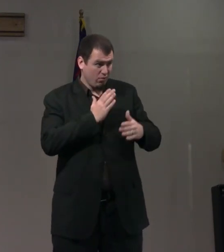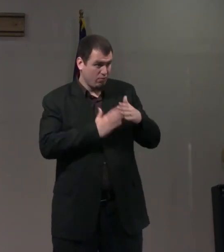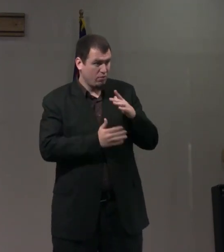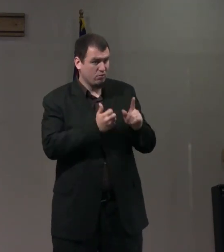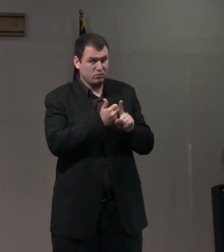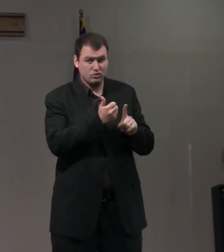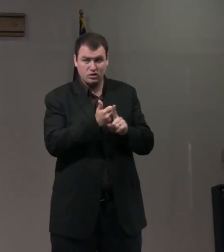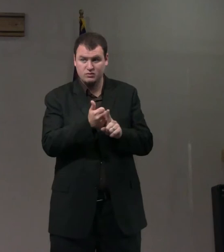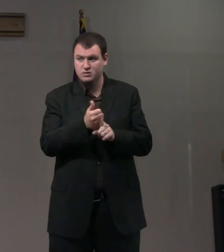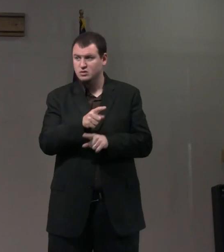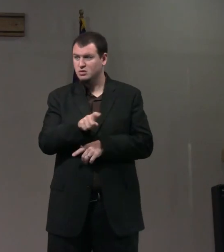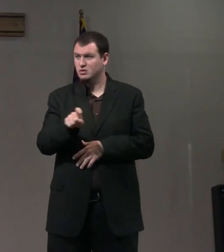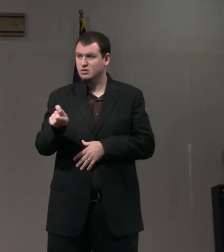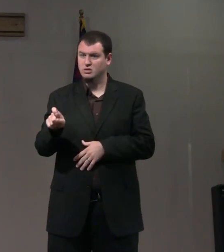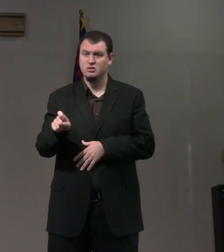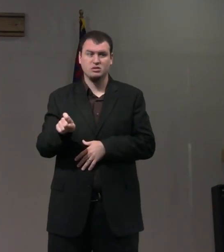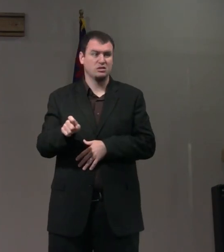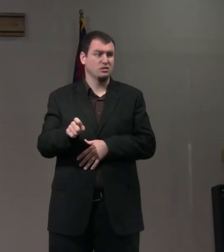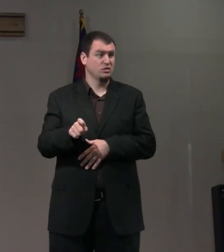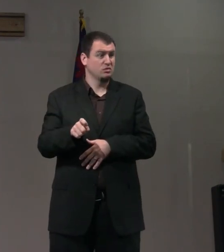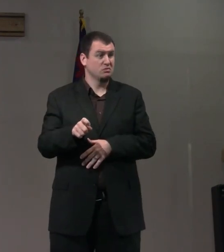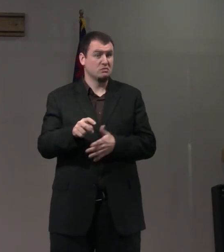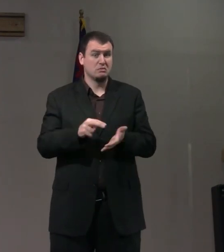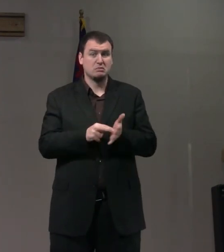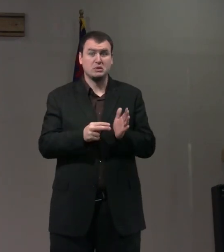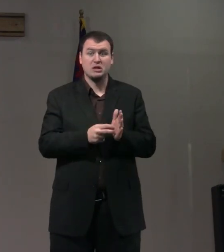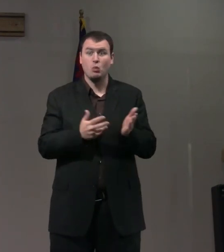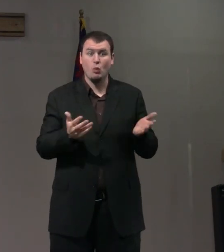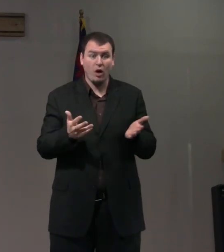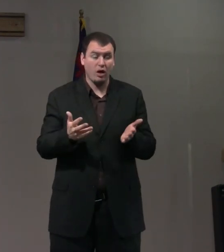Are we willing to humble ourselves?